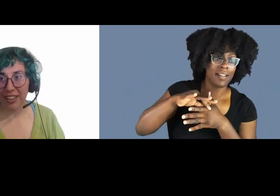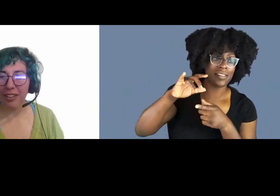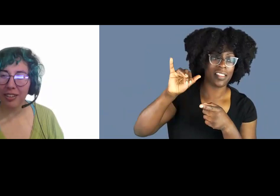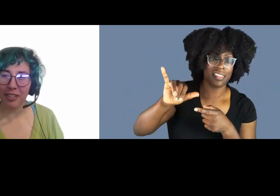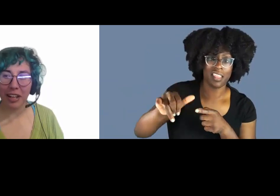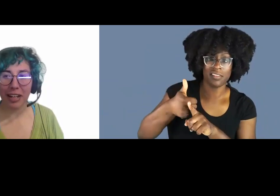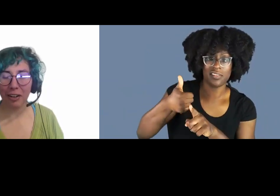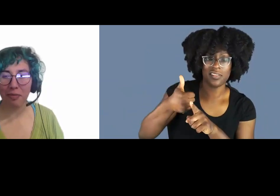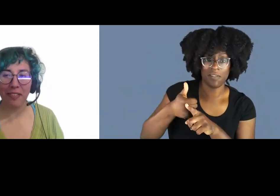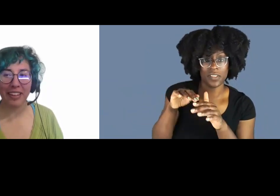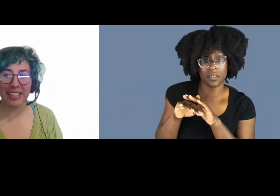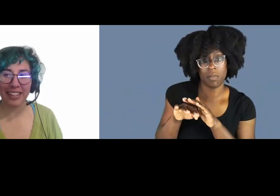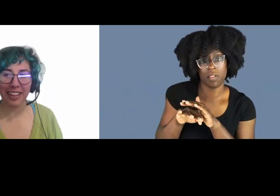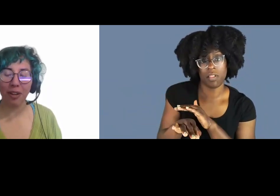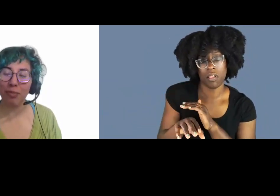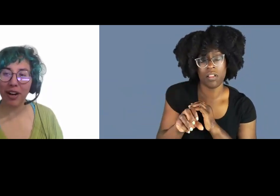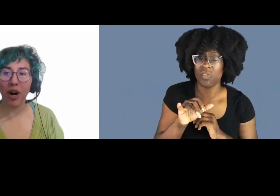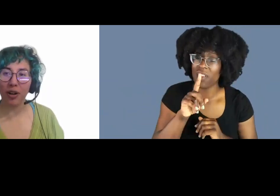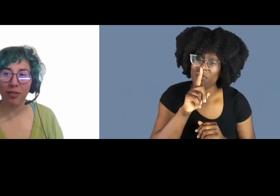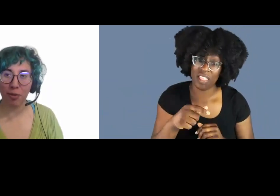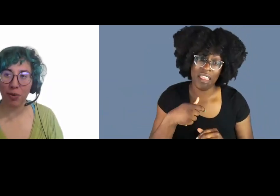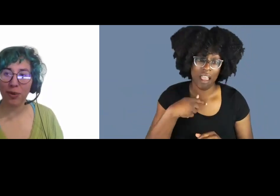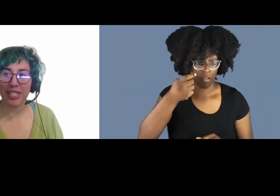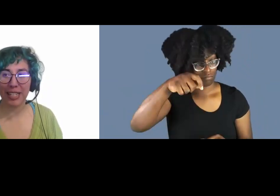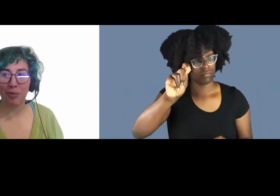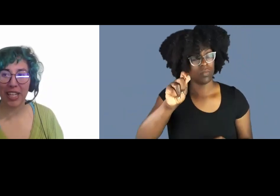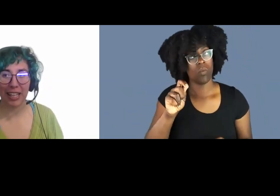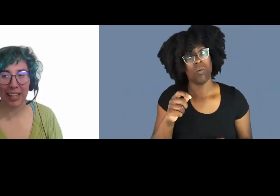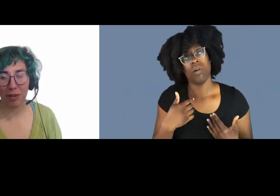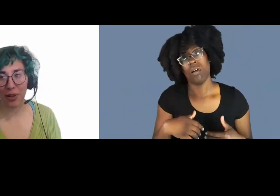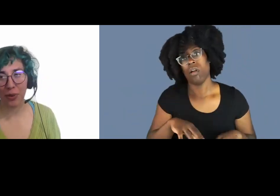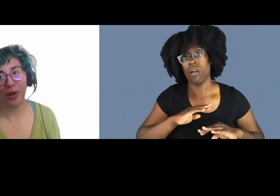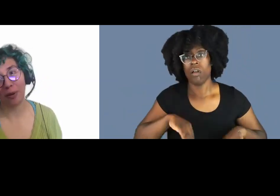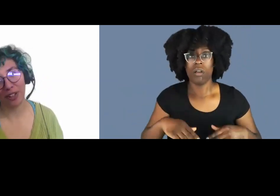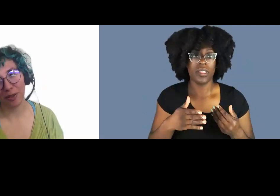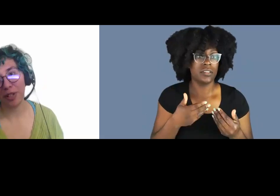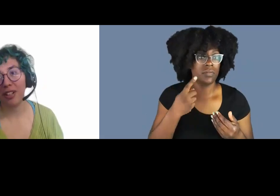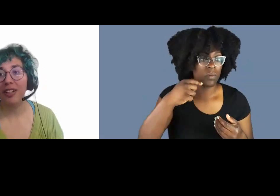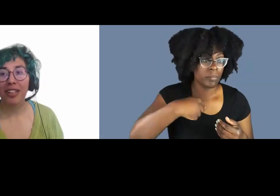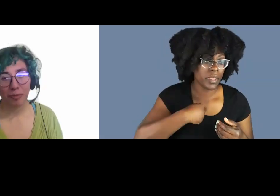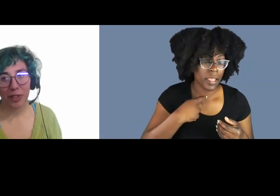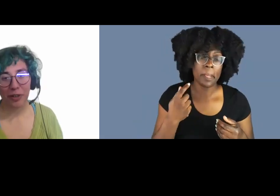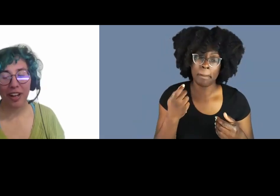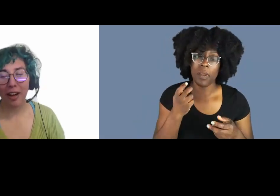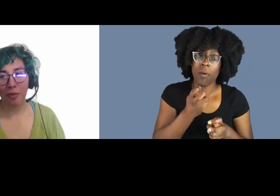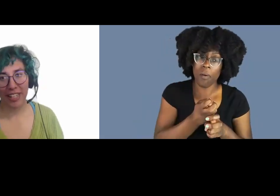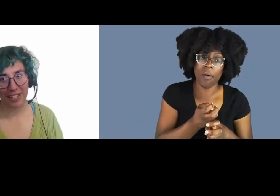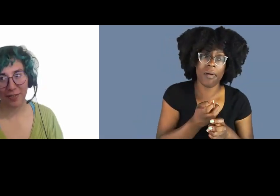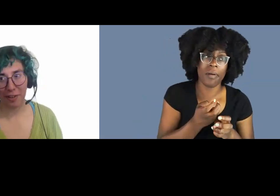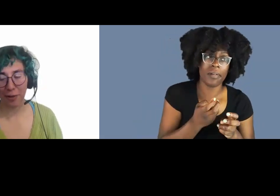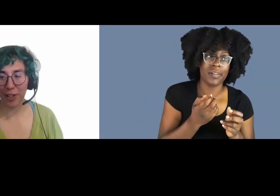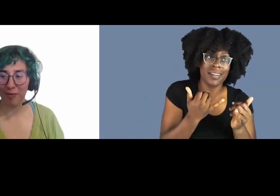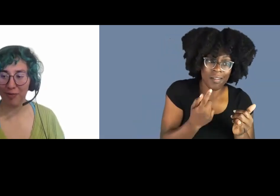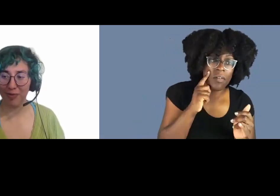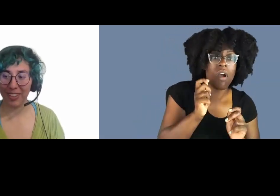for me. It kind of made things a bit harder for people who are sending me an email through Outlook, but you know, accommodations